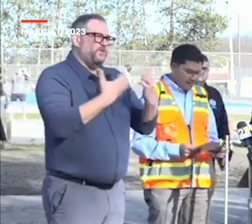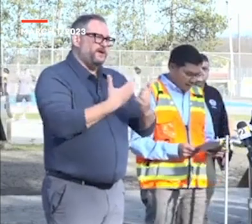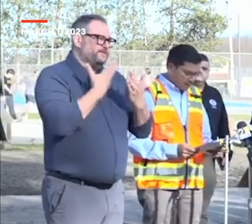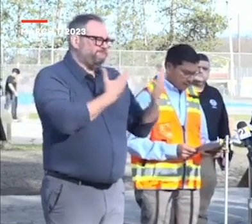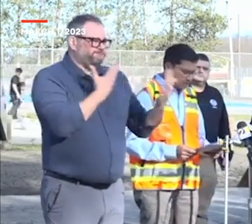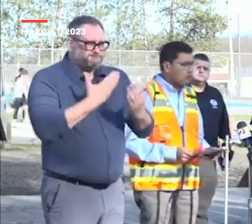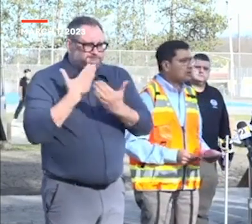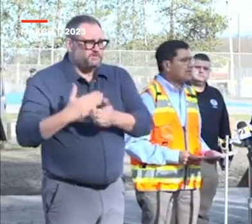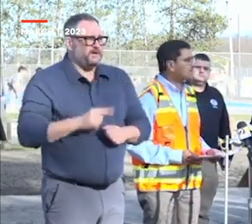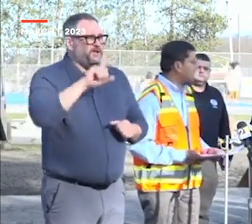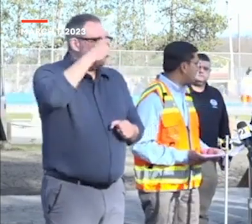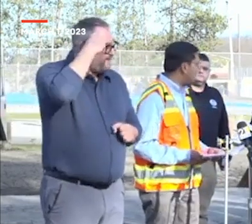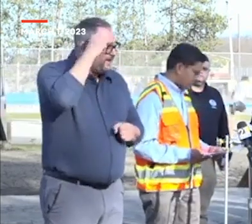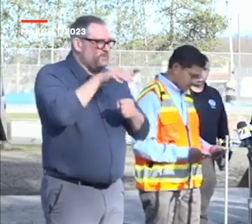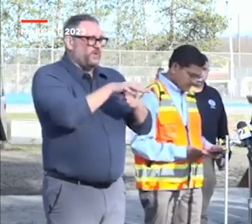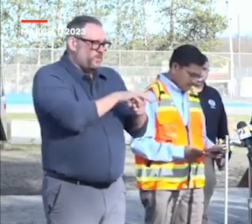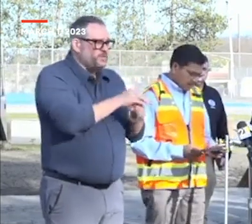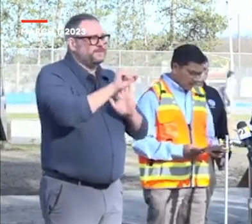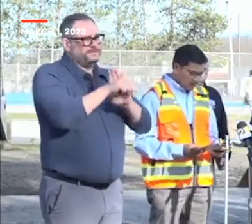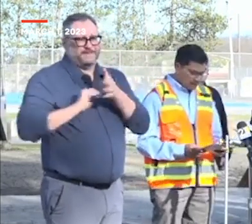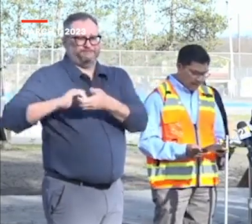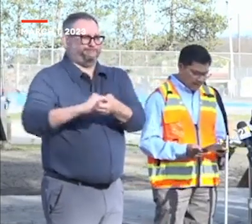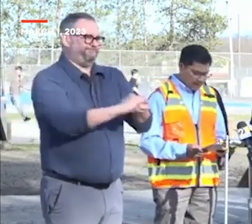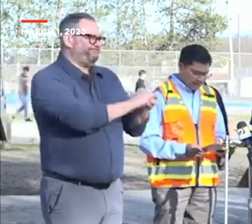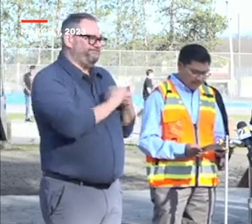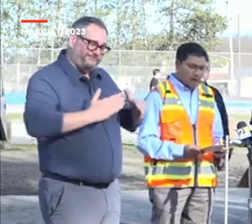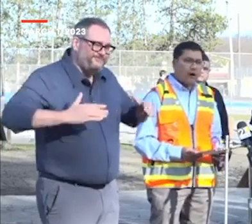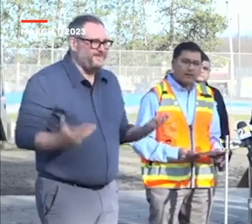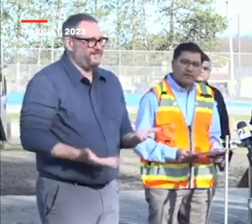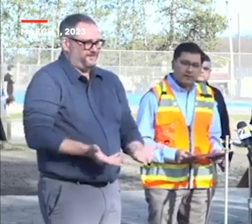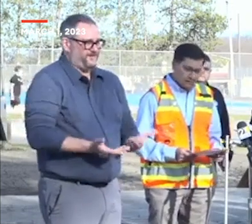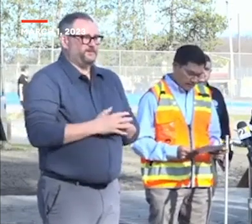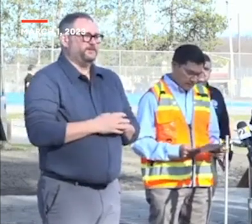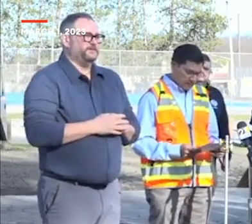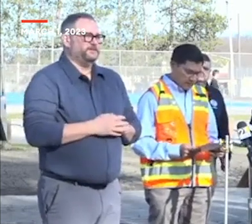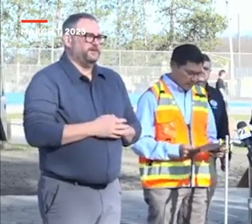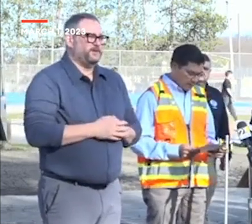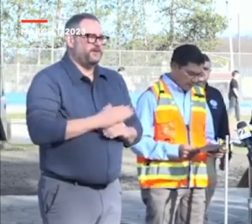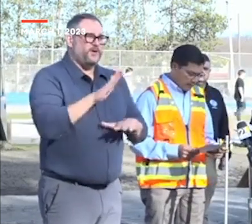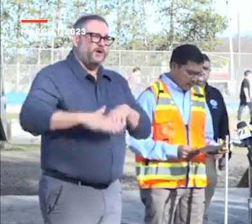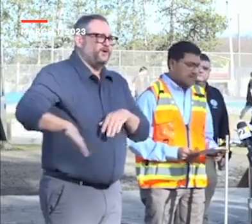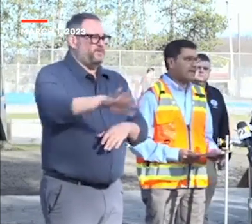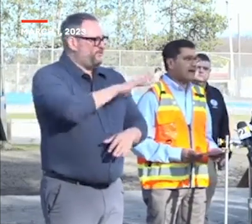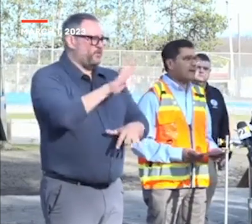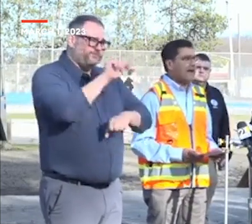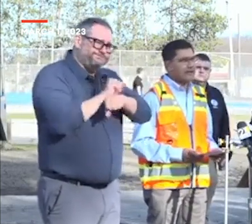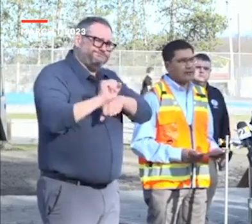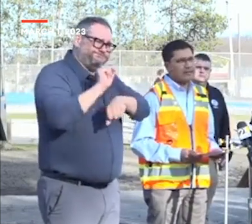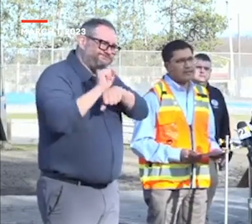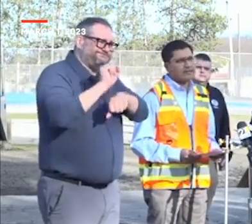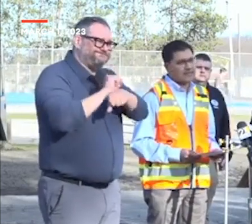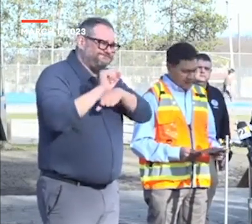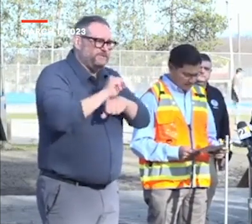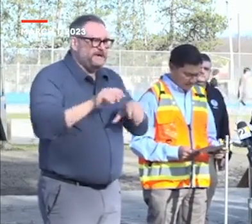our federal, local, and state partners on the ground and to all of you for doing your part to get out